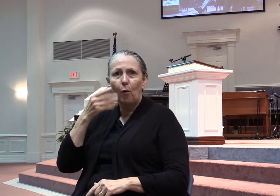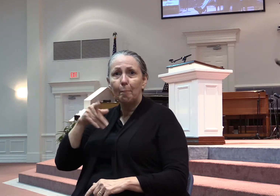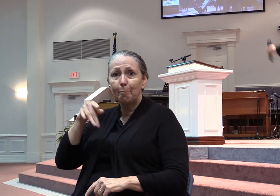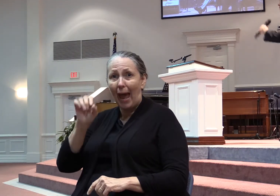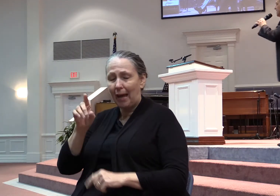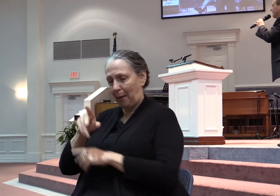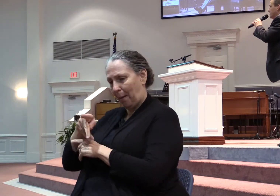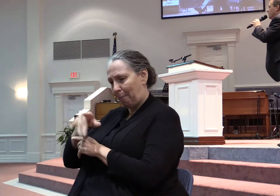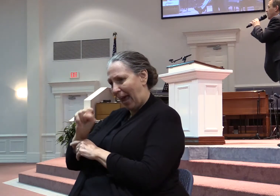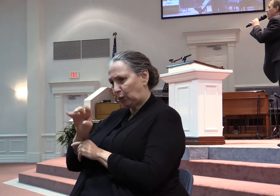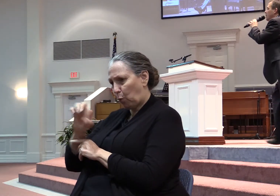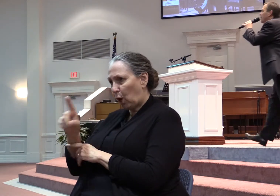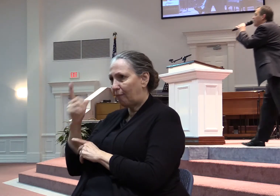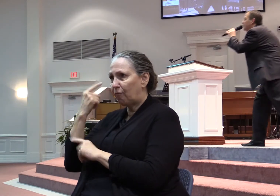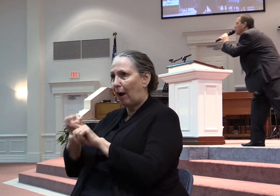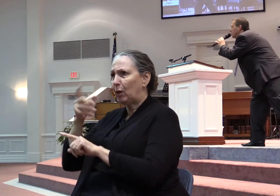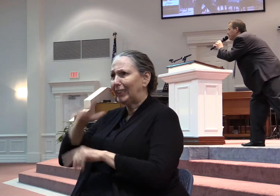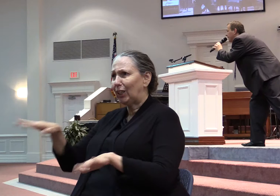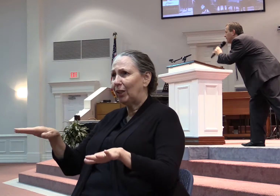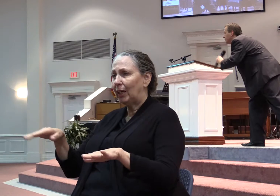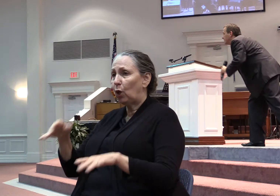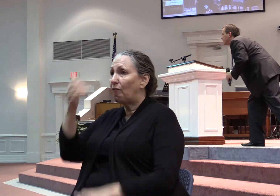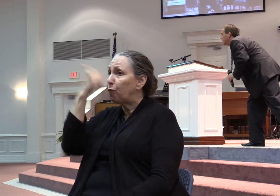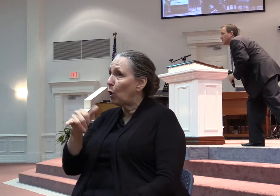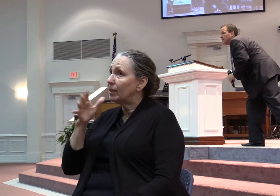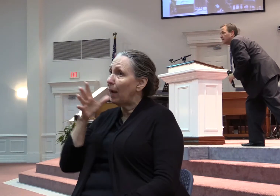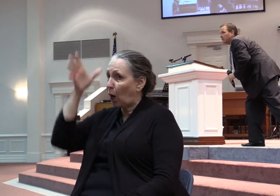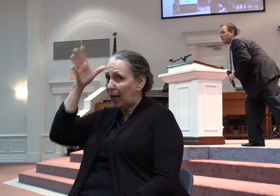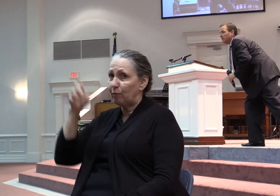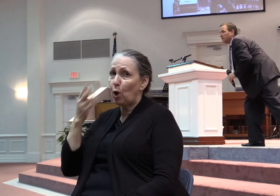Amen. Come on. No, I'm going to take it a step further. You're a foolish parent.